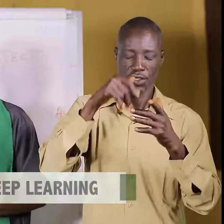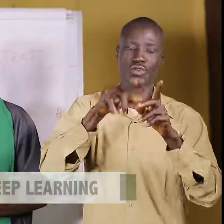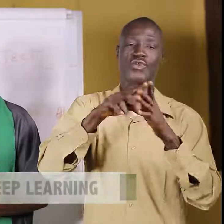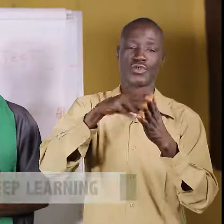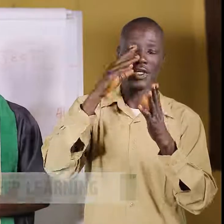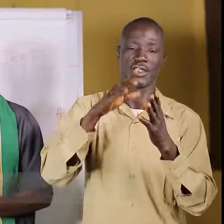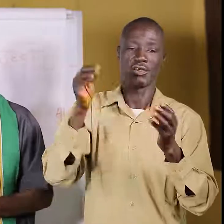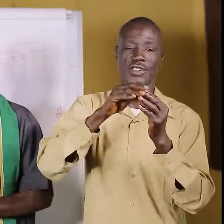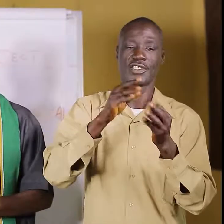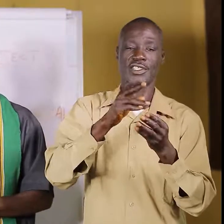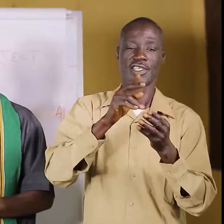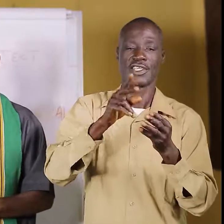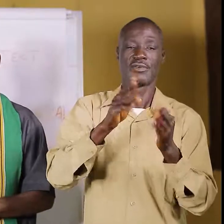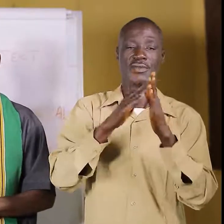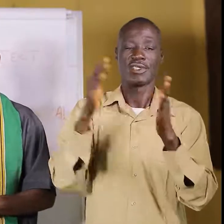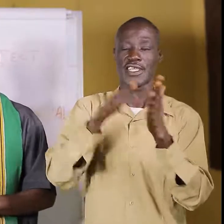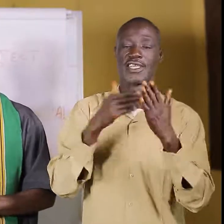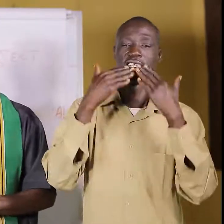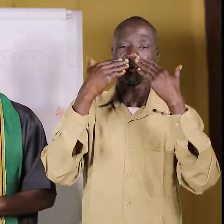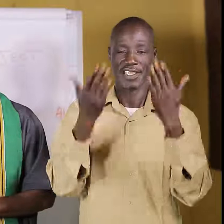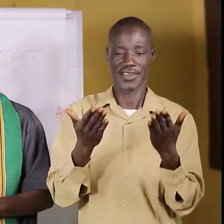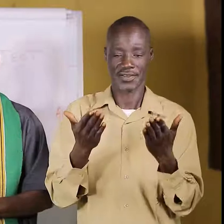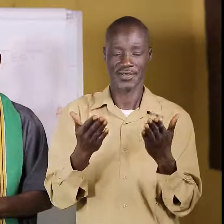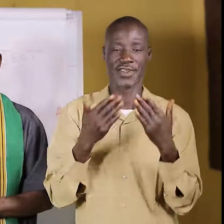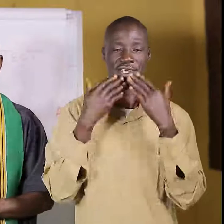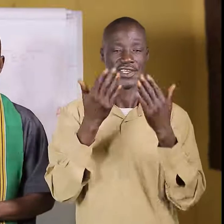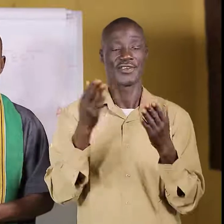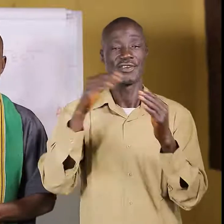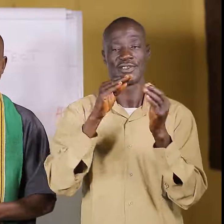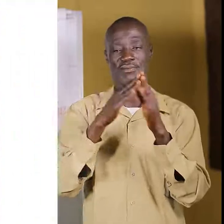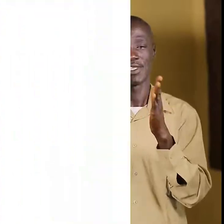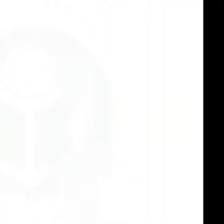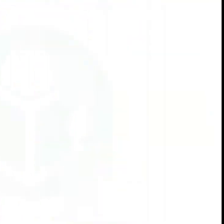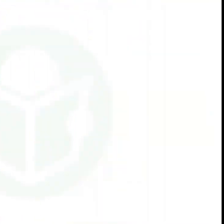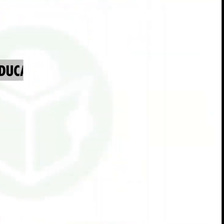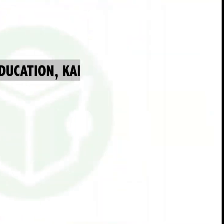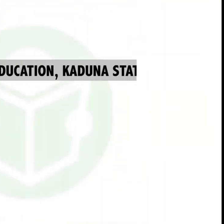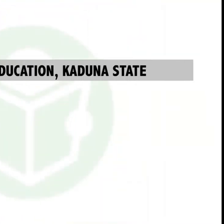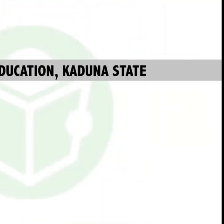and start producing birds. Thank you very much.